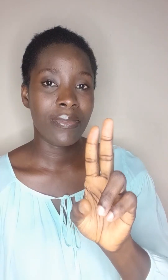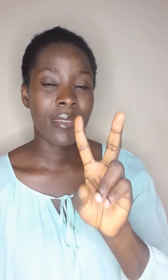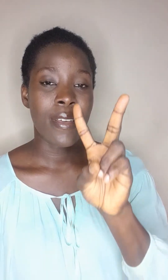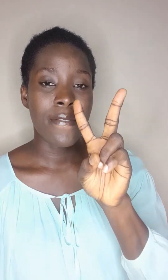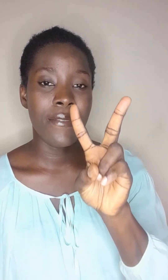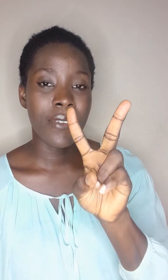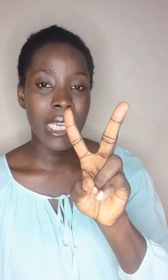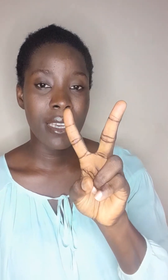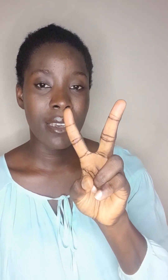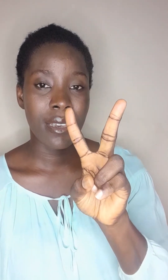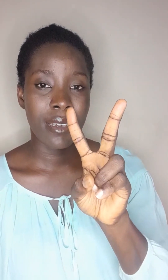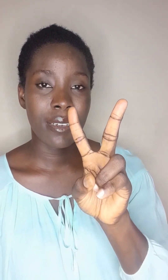V,